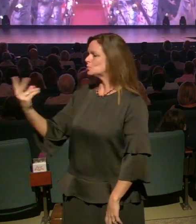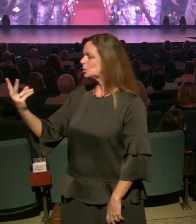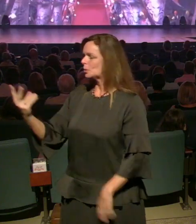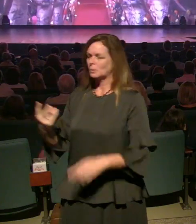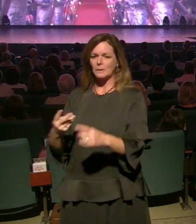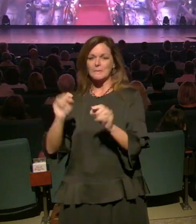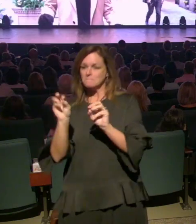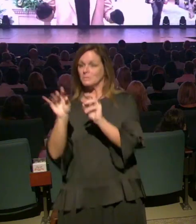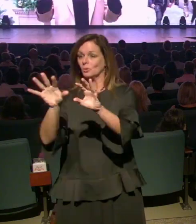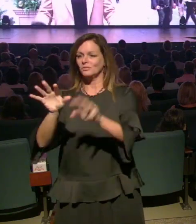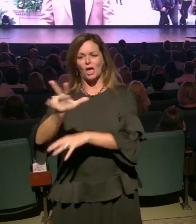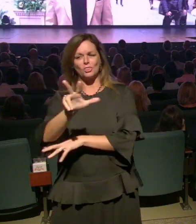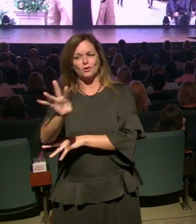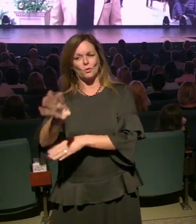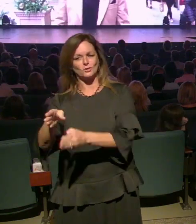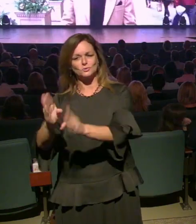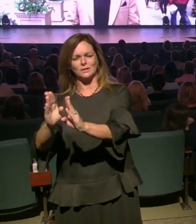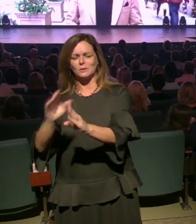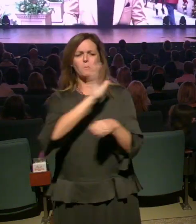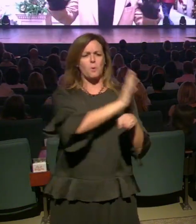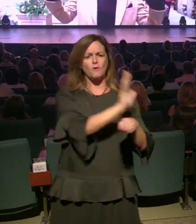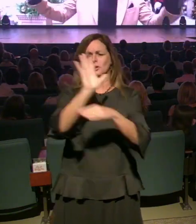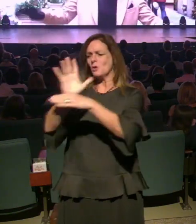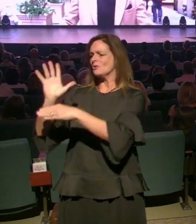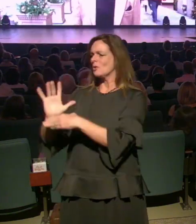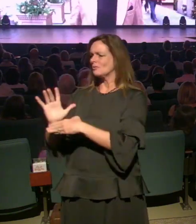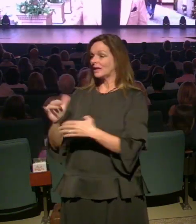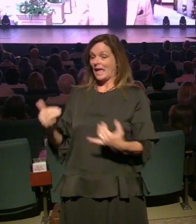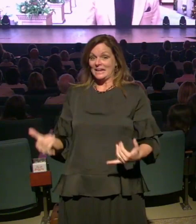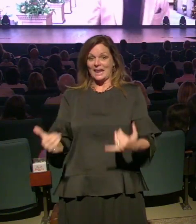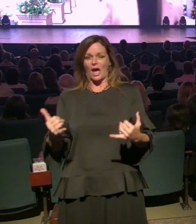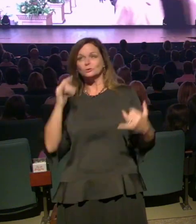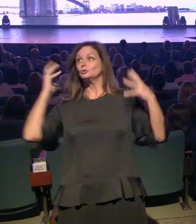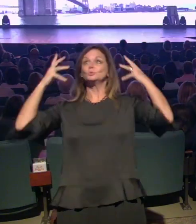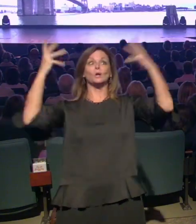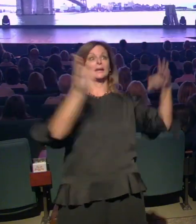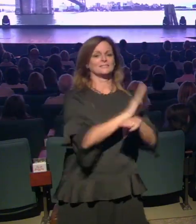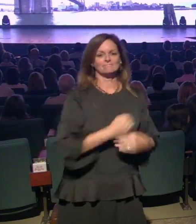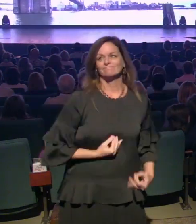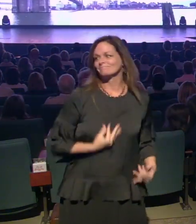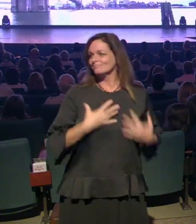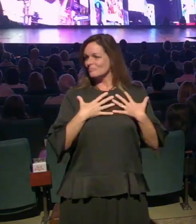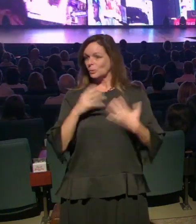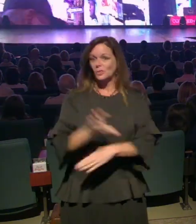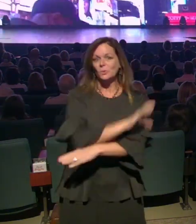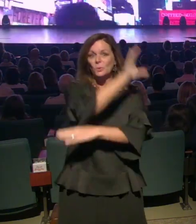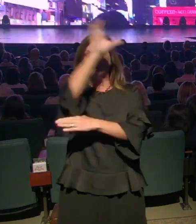34th Street. And today, this city is buzzing with the sights and the sounds of Christmas.